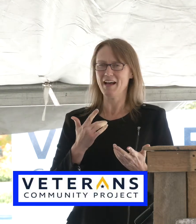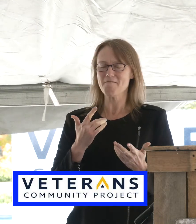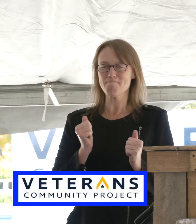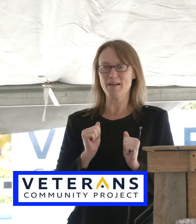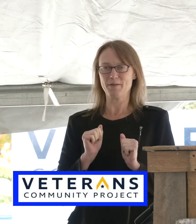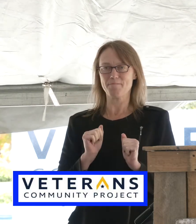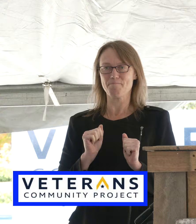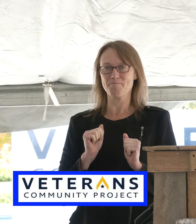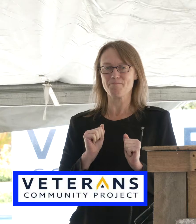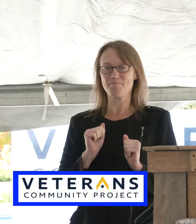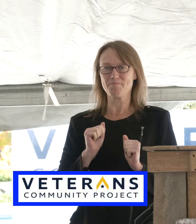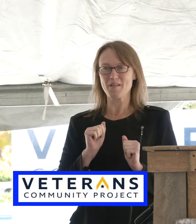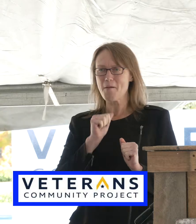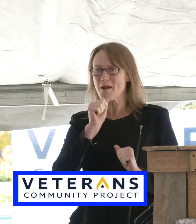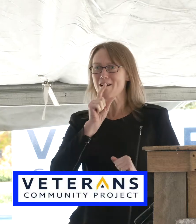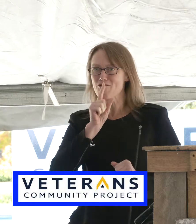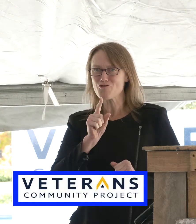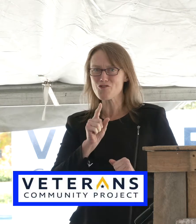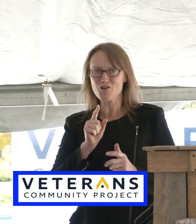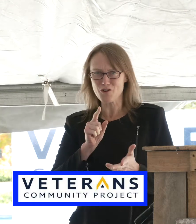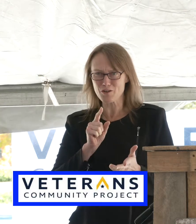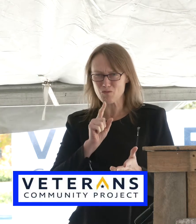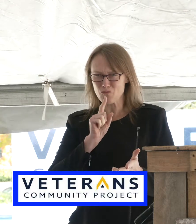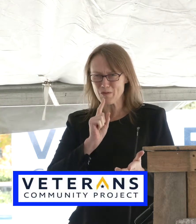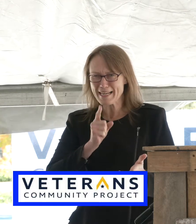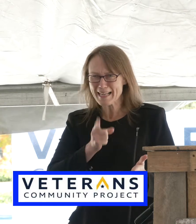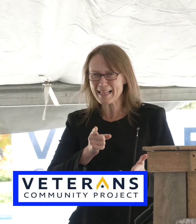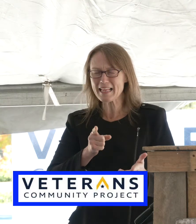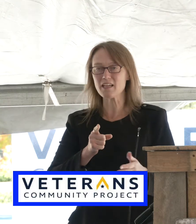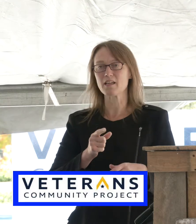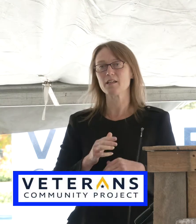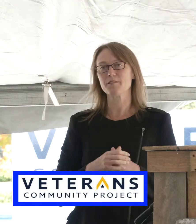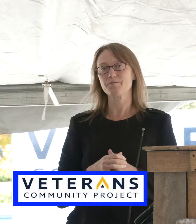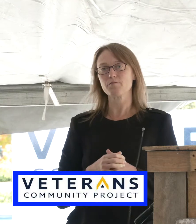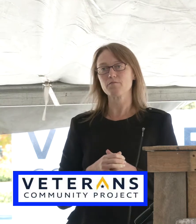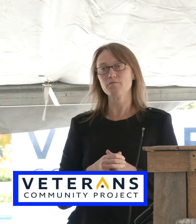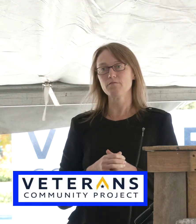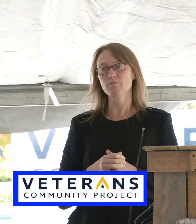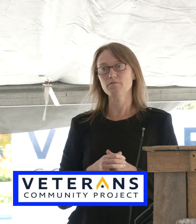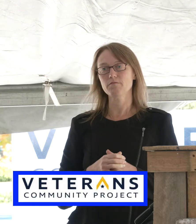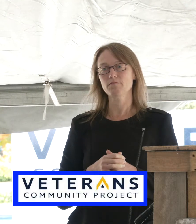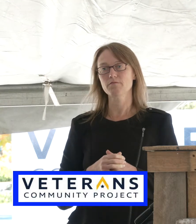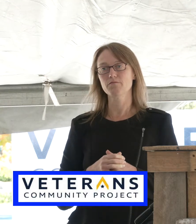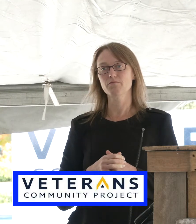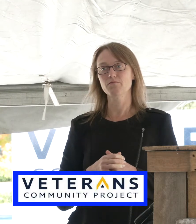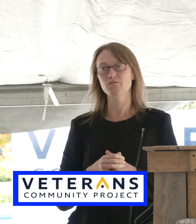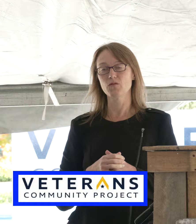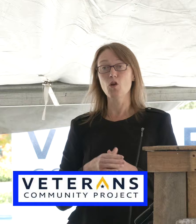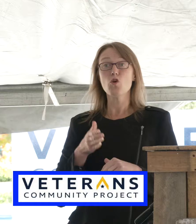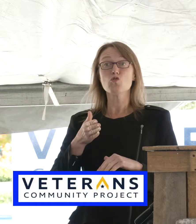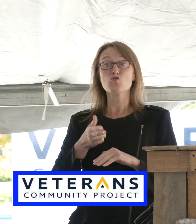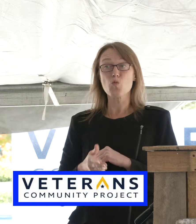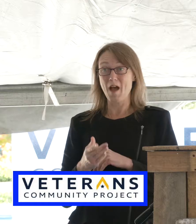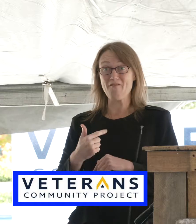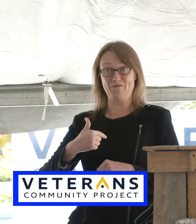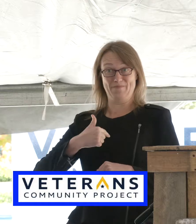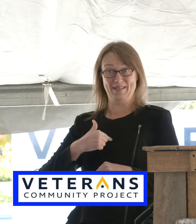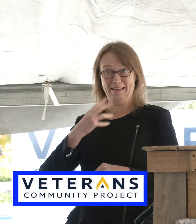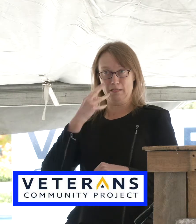But cut to about 6 weeks later, where at that point, 11 years of undiagnosed, untreated post-traumatic stress